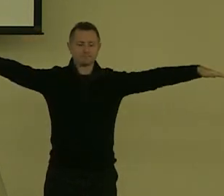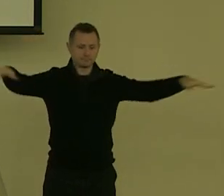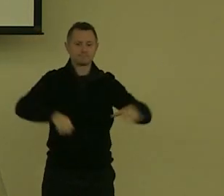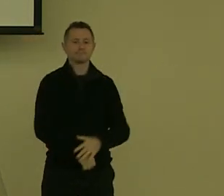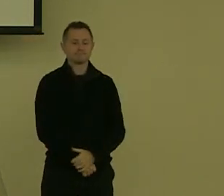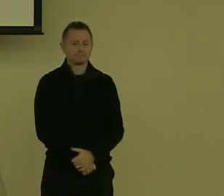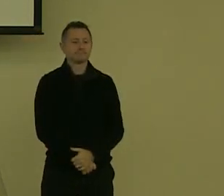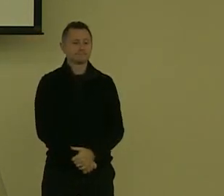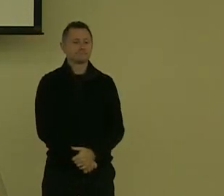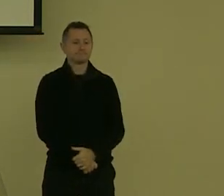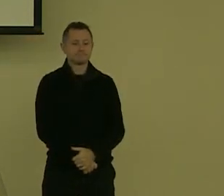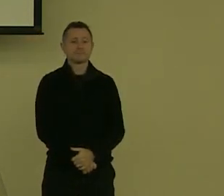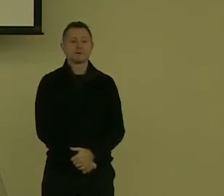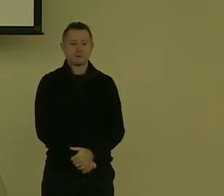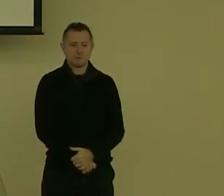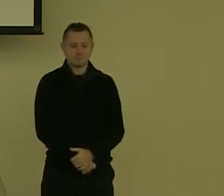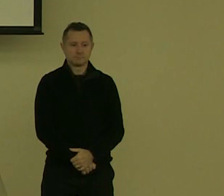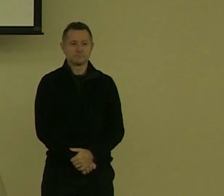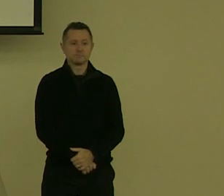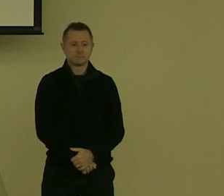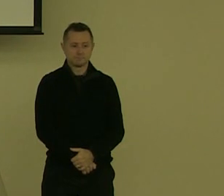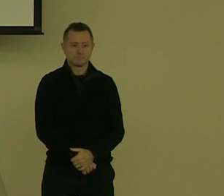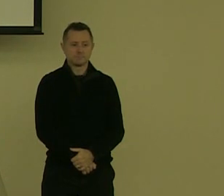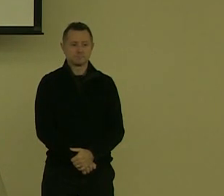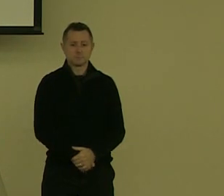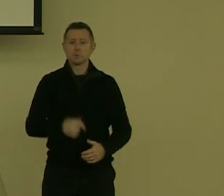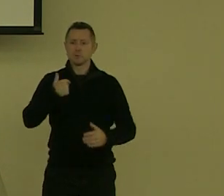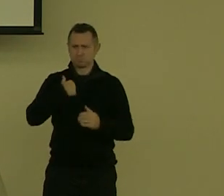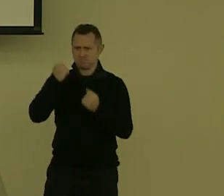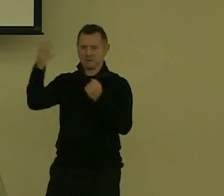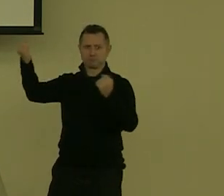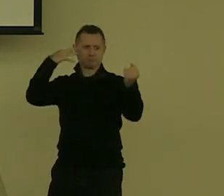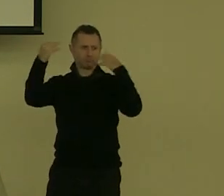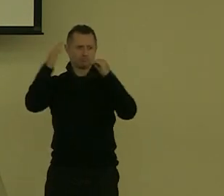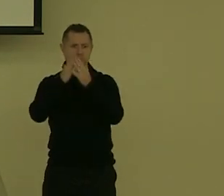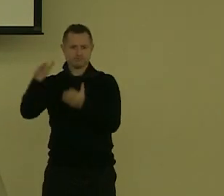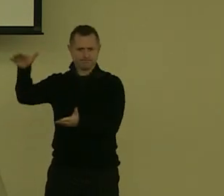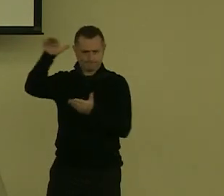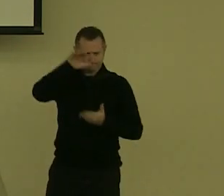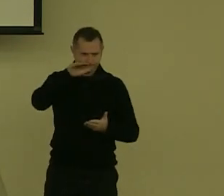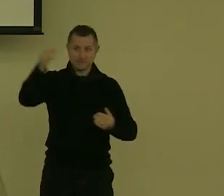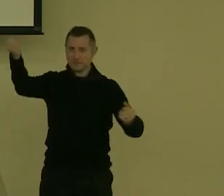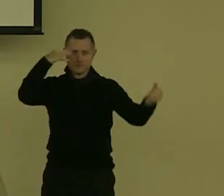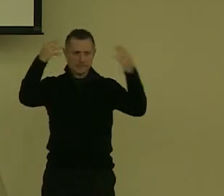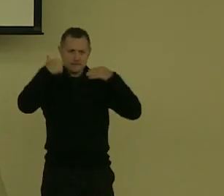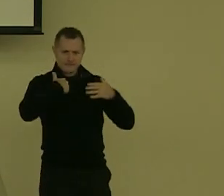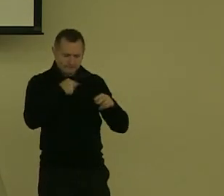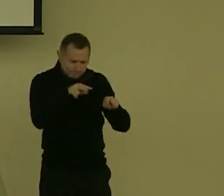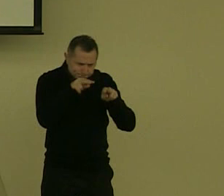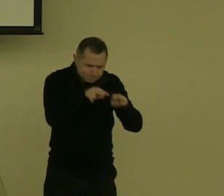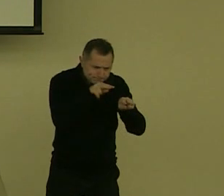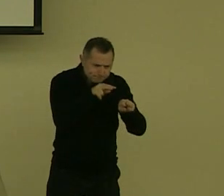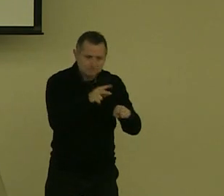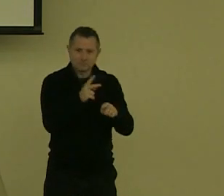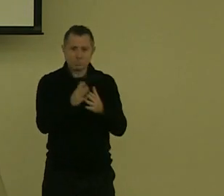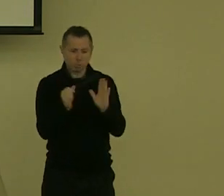And I'm now the adjunct curator for comics and cartoons in our rare book manuscript library, where we've added to